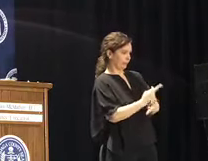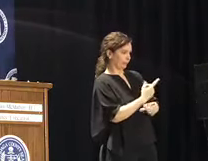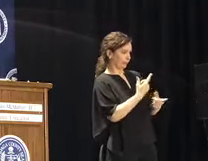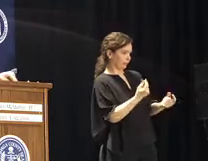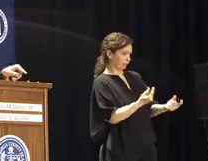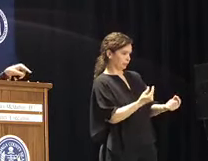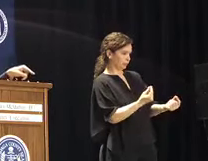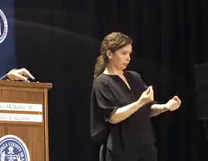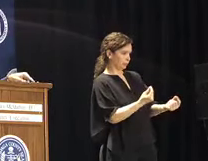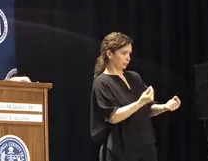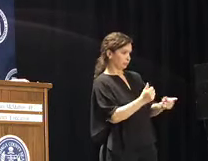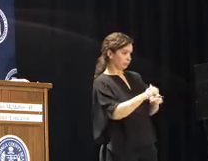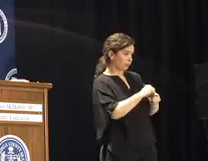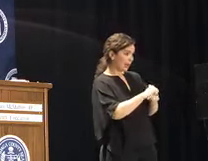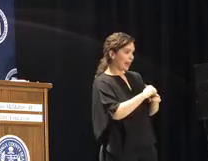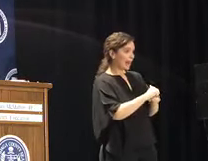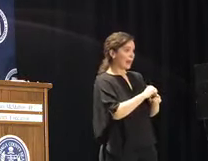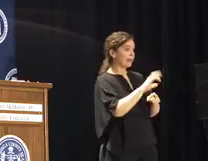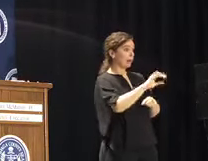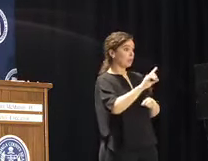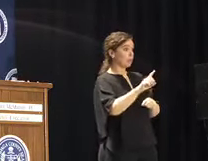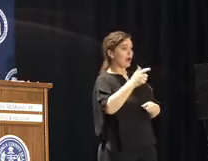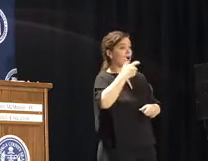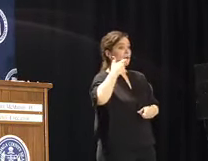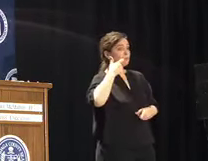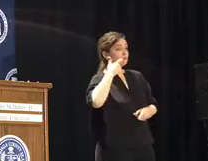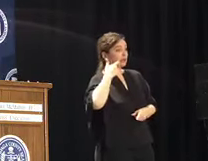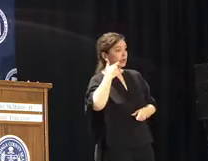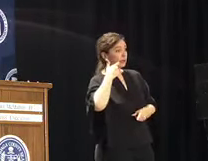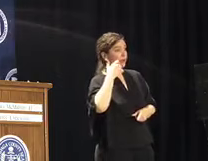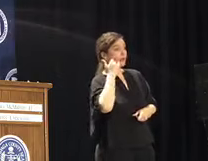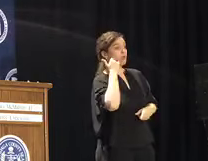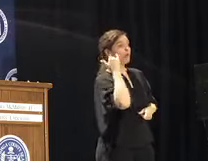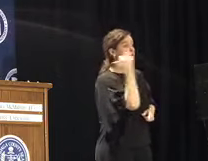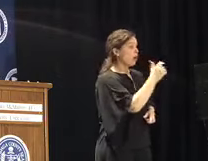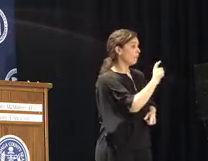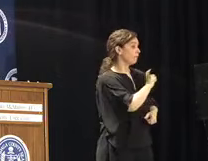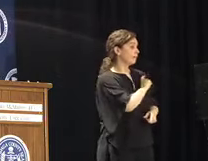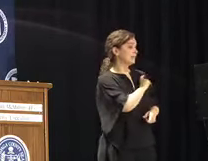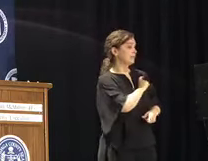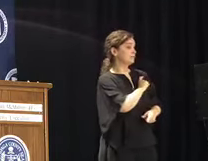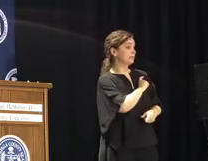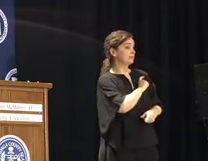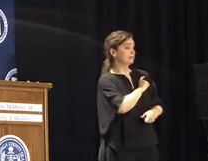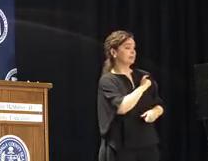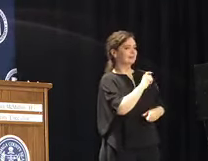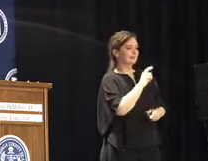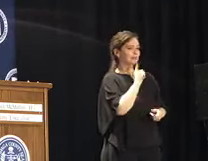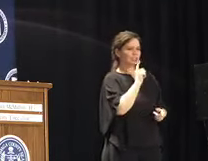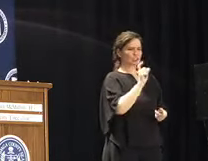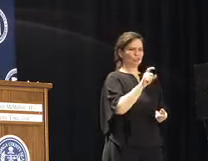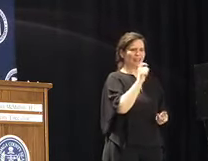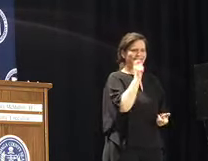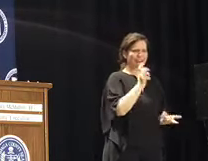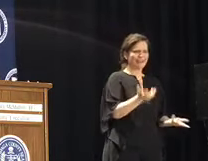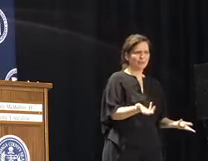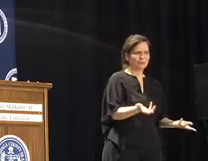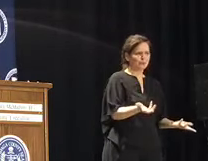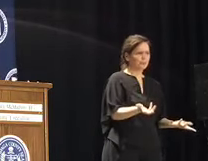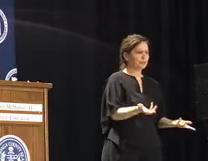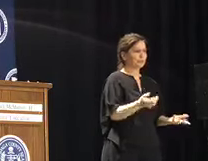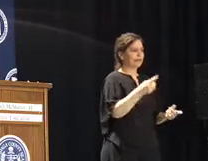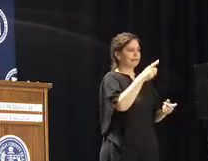911 operators, then go to the police departments who have other things to do, then have to worry about chasing down 8 or 9 people or 10 or 11